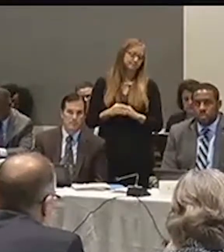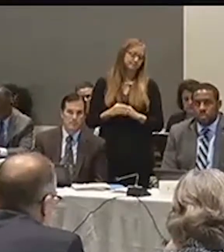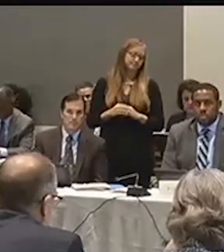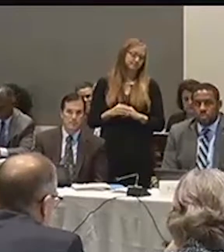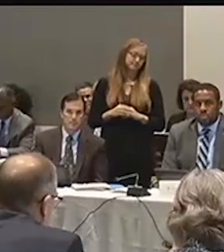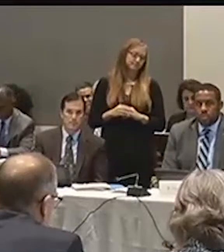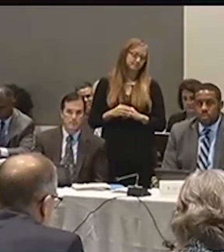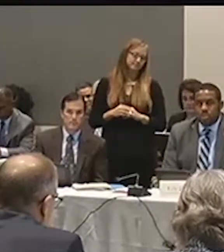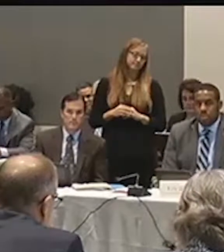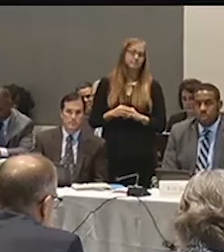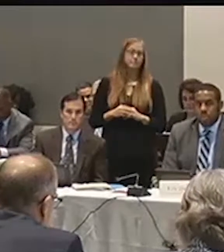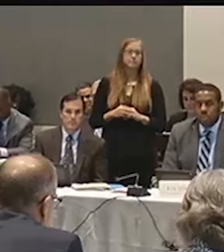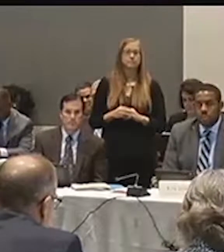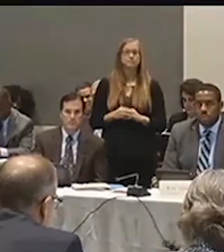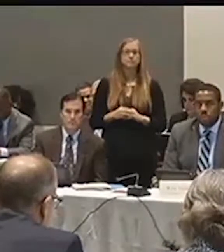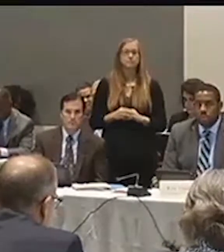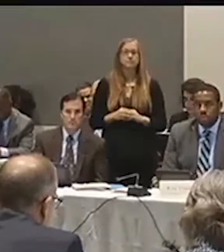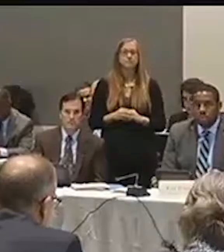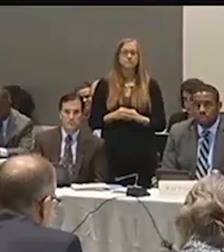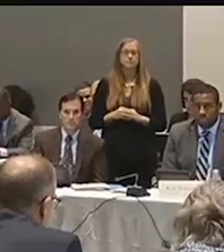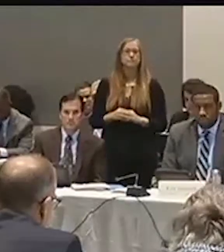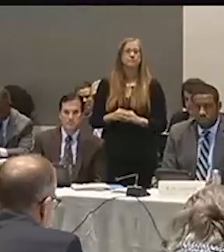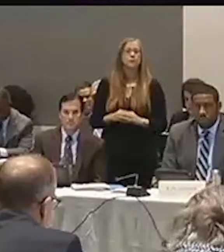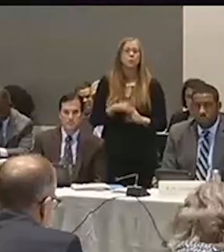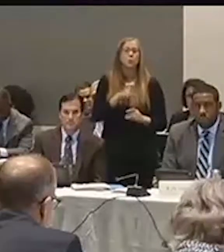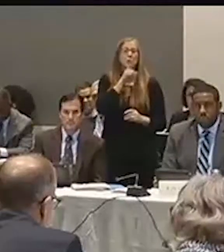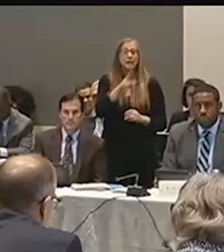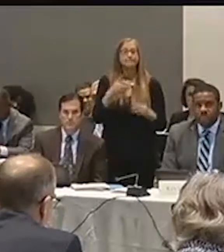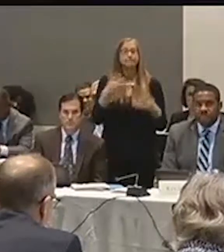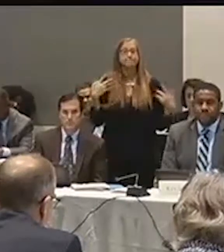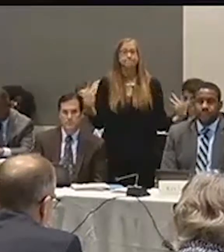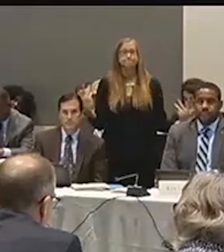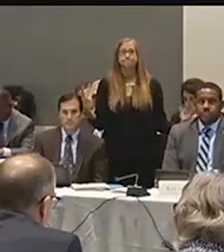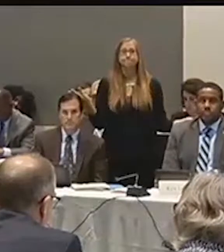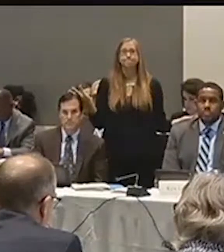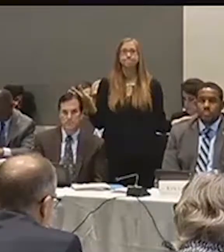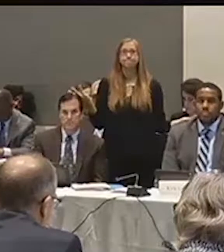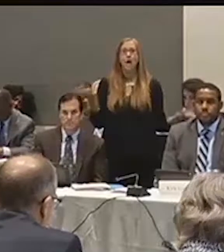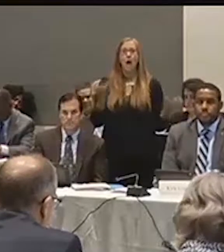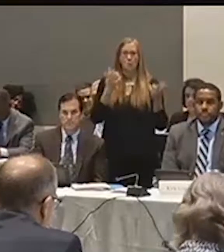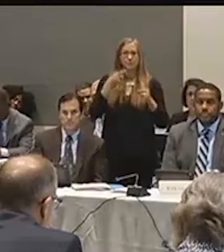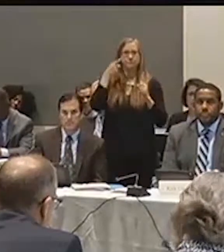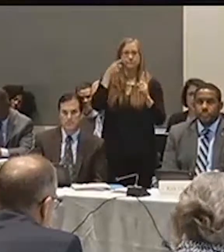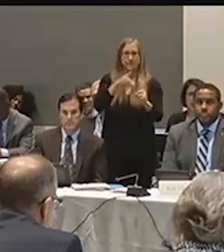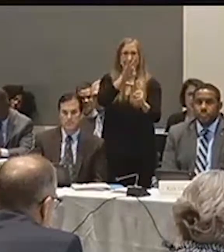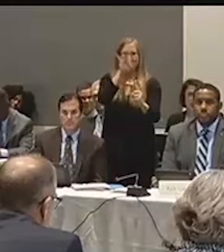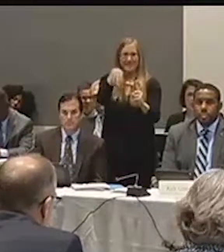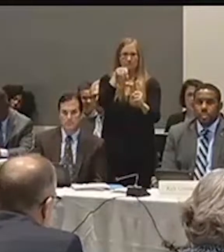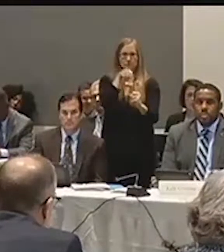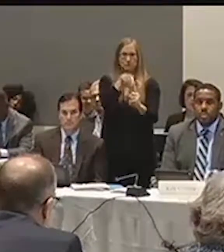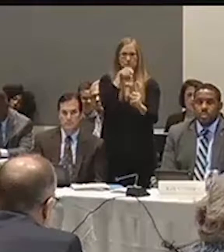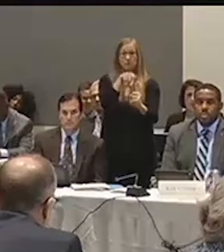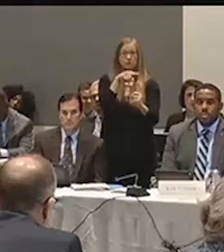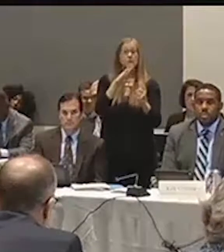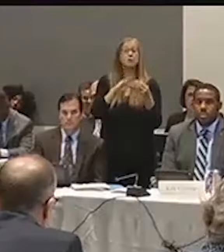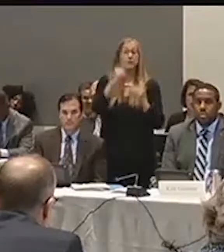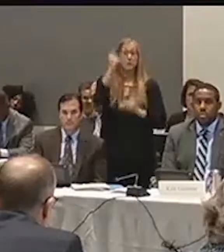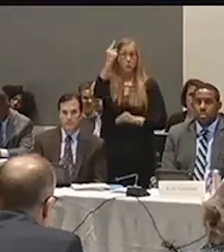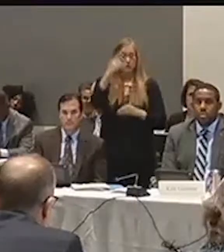I think I'd like to speak to some of the basic realities of what we're dealing with for Flint. Number